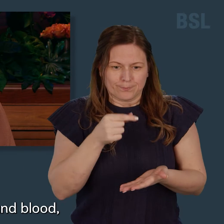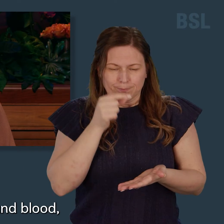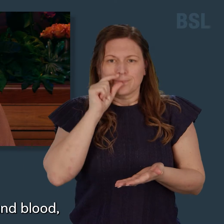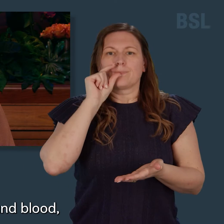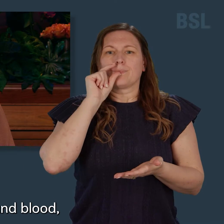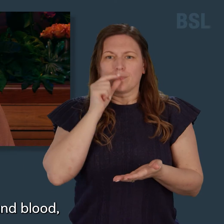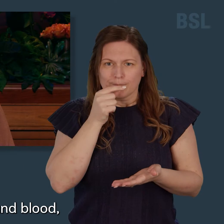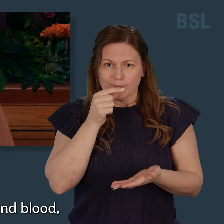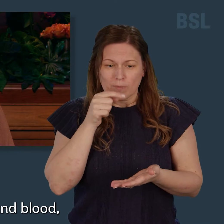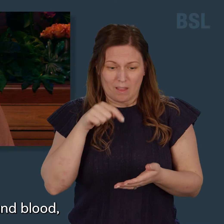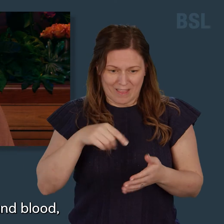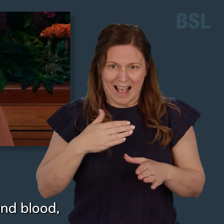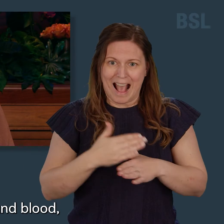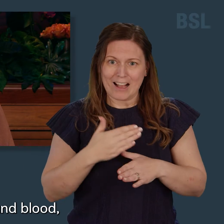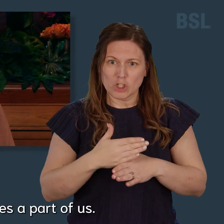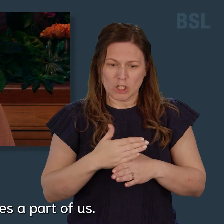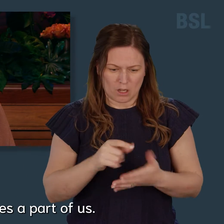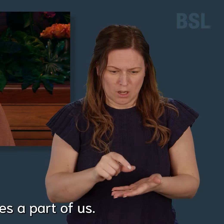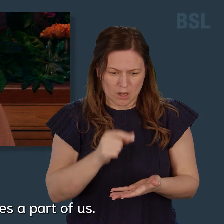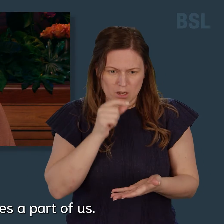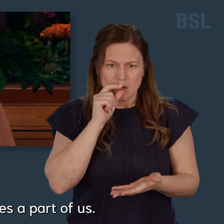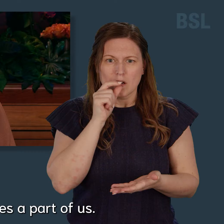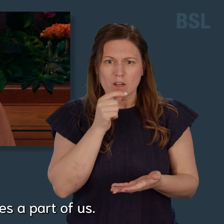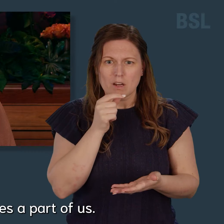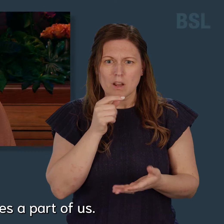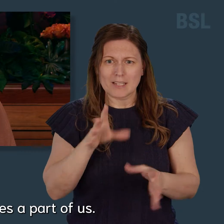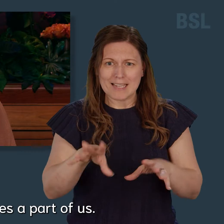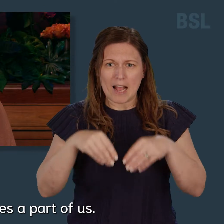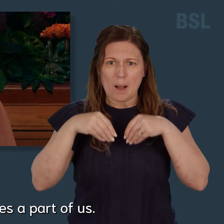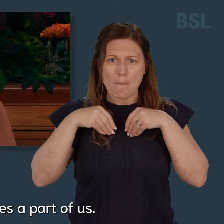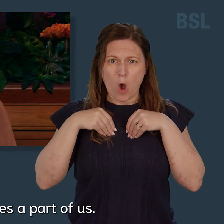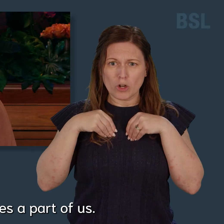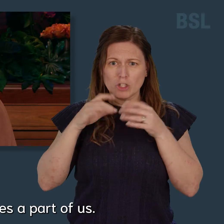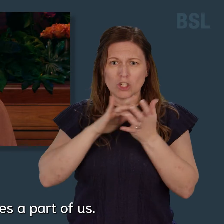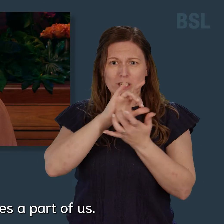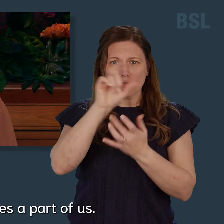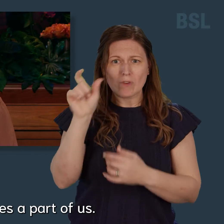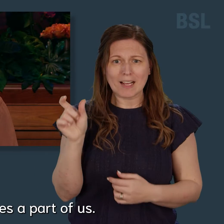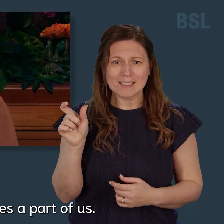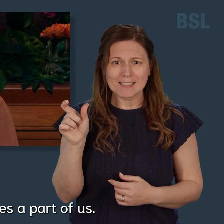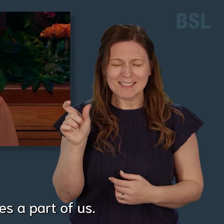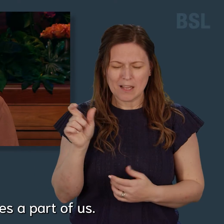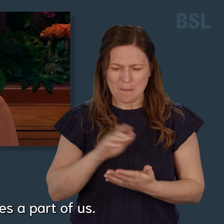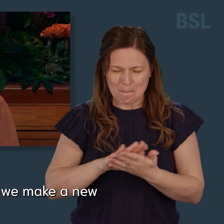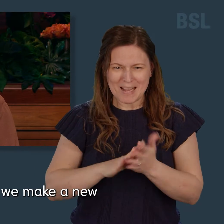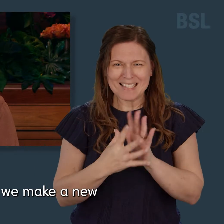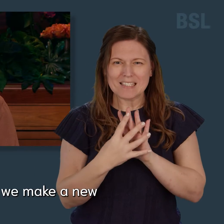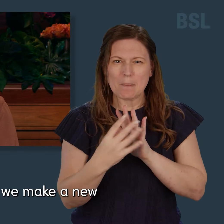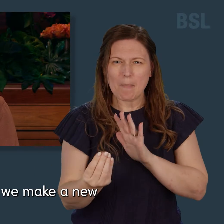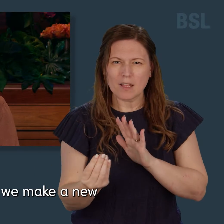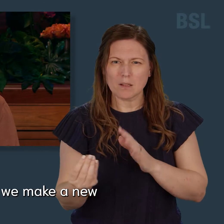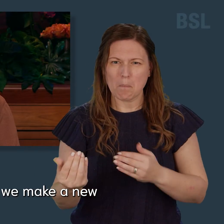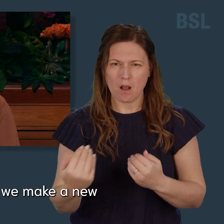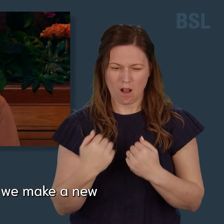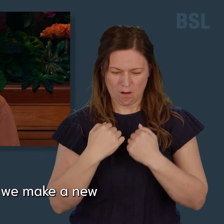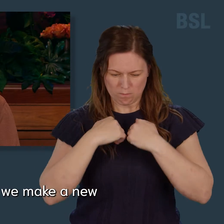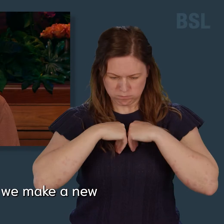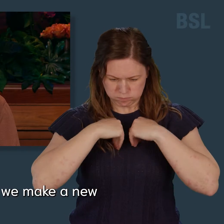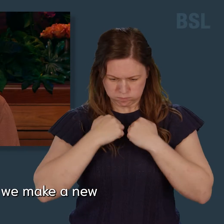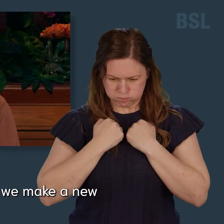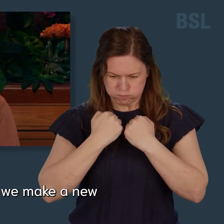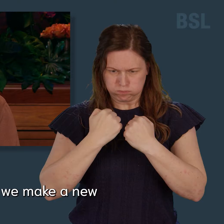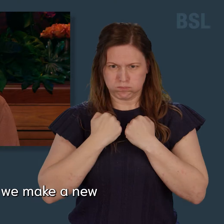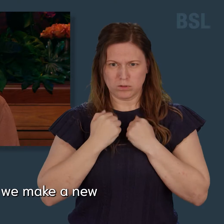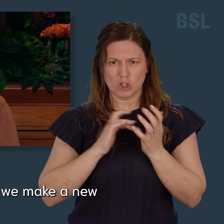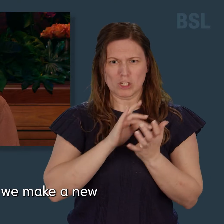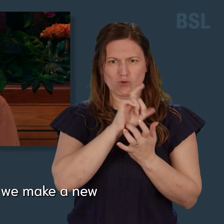the emblems of his flesh and blood, Christ symbolically becomes a part of us. We again put on